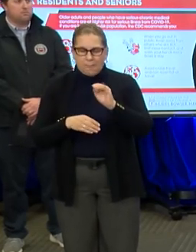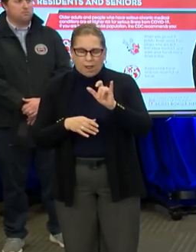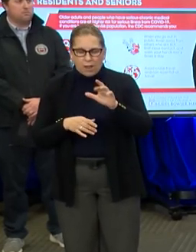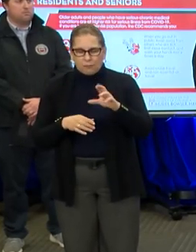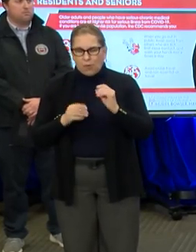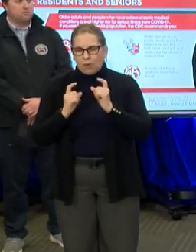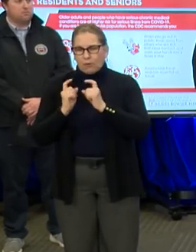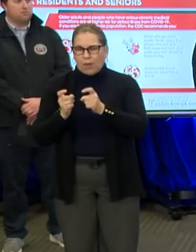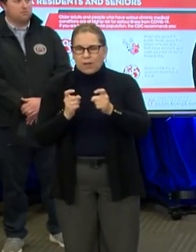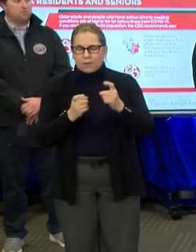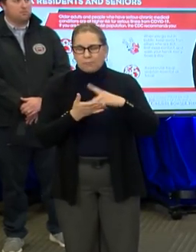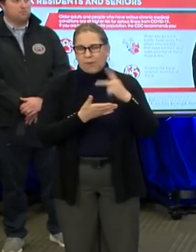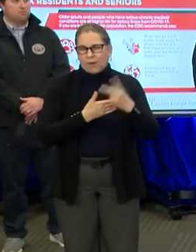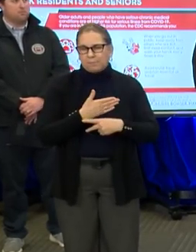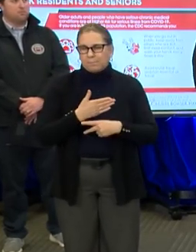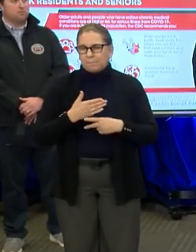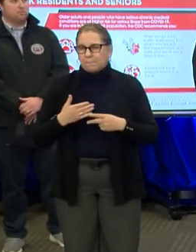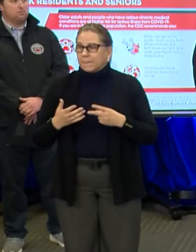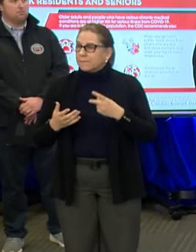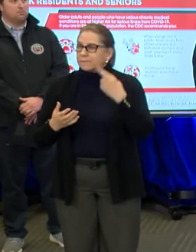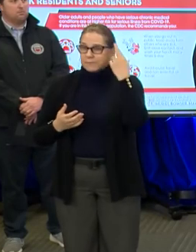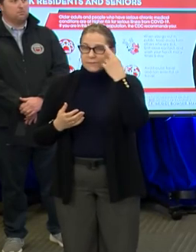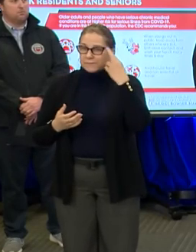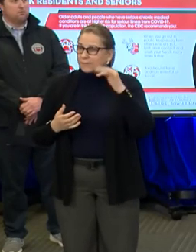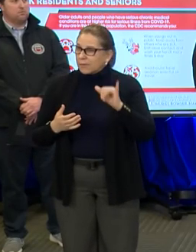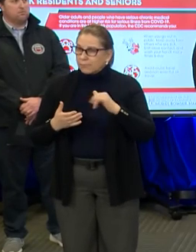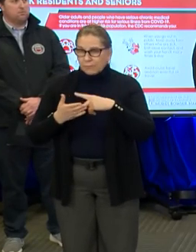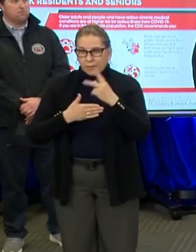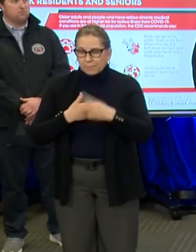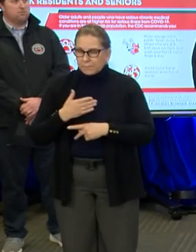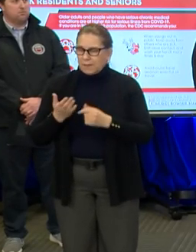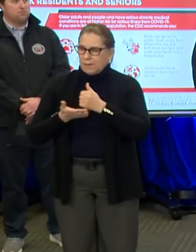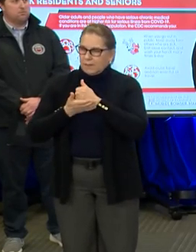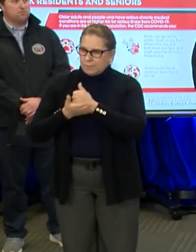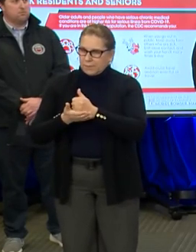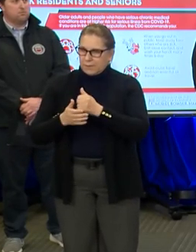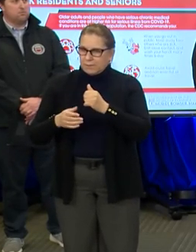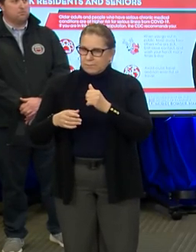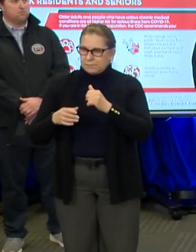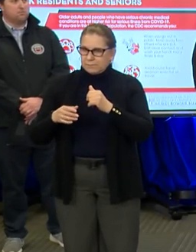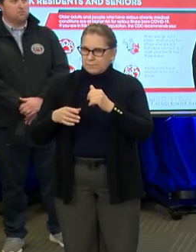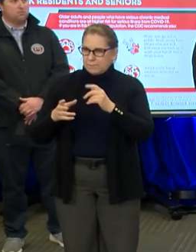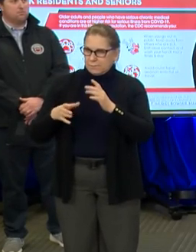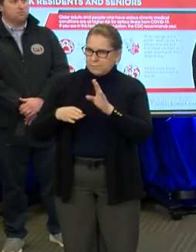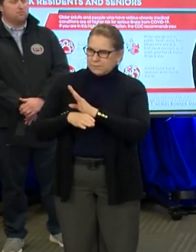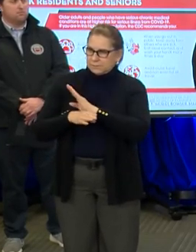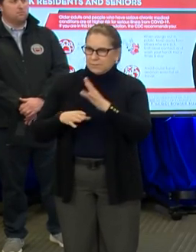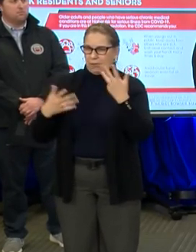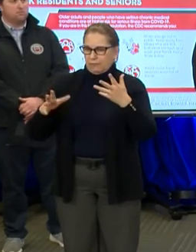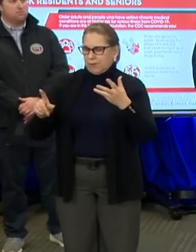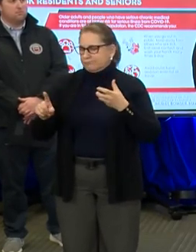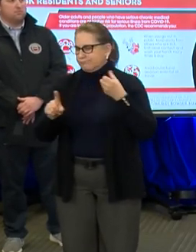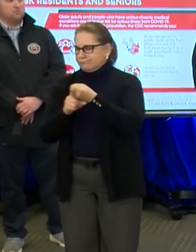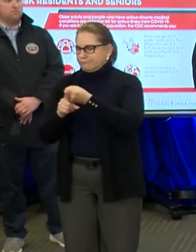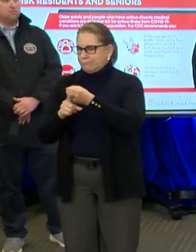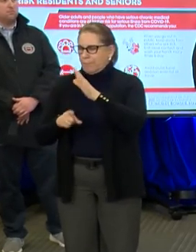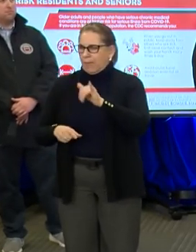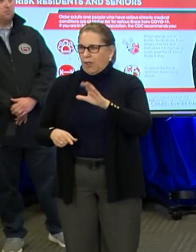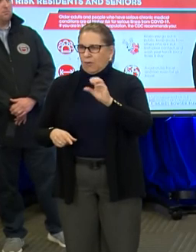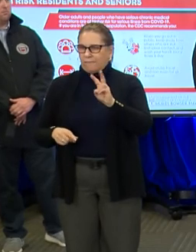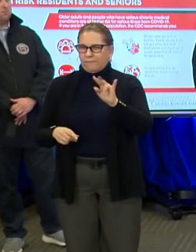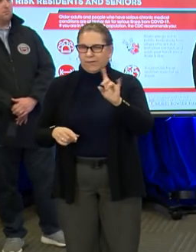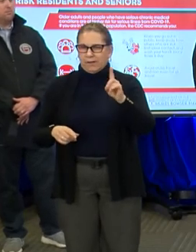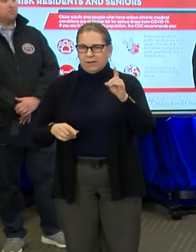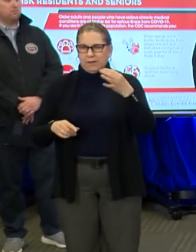help businesses that have been affected by COVID-19 and to think about how